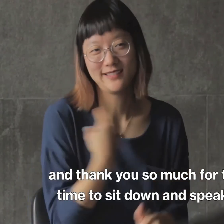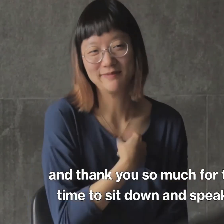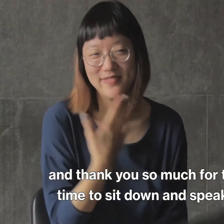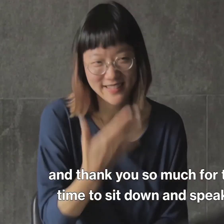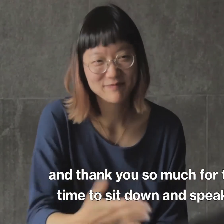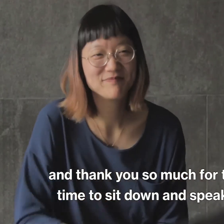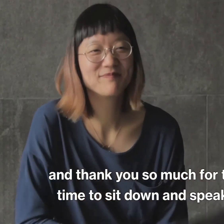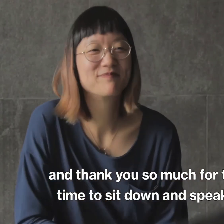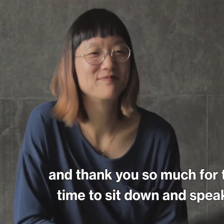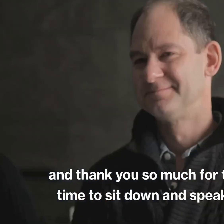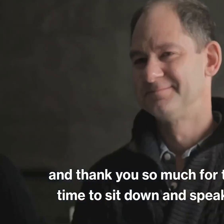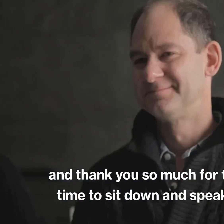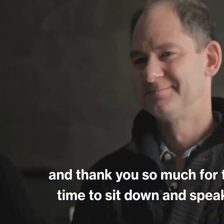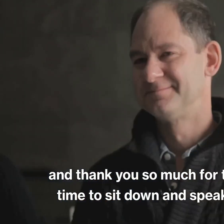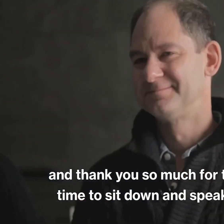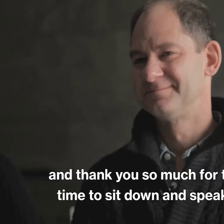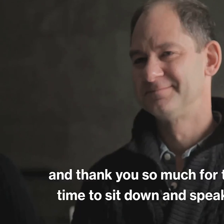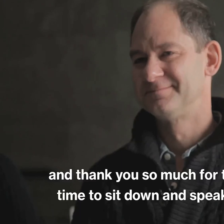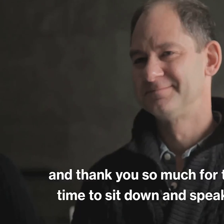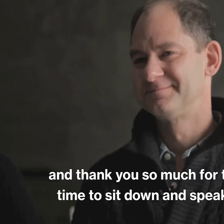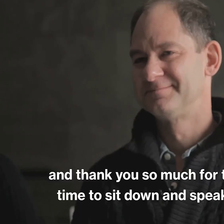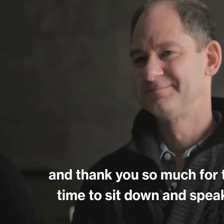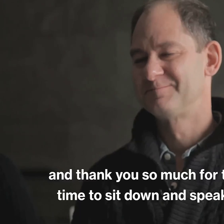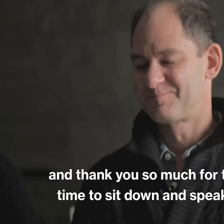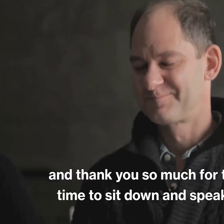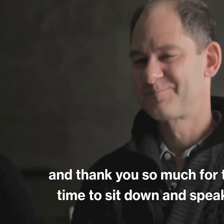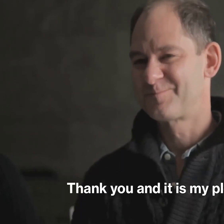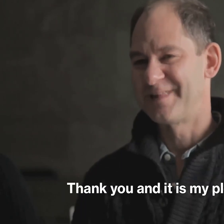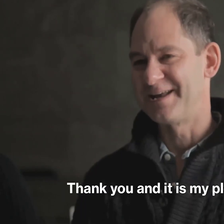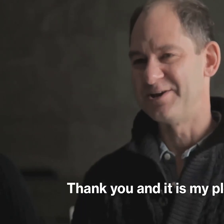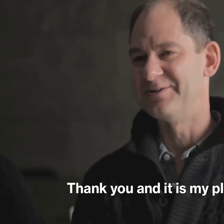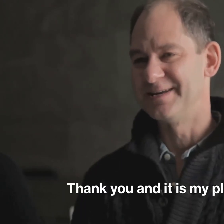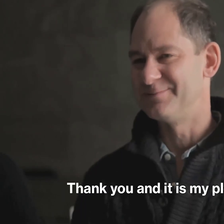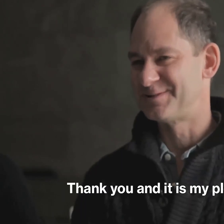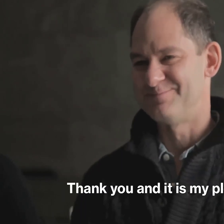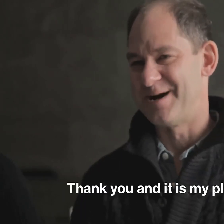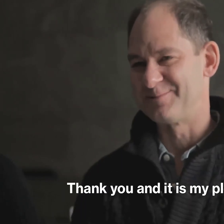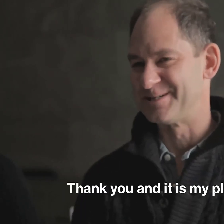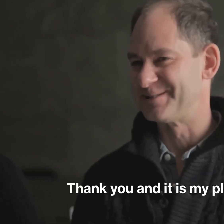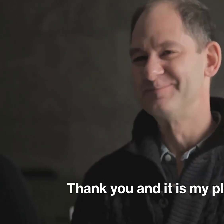and thank you so much for taking the time to sit down and speak with us today. Thank you, and it was my pleasure.